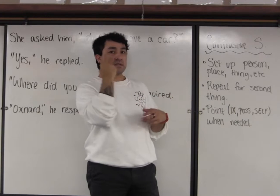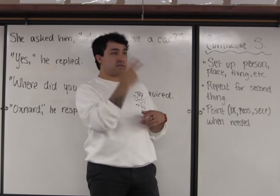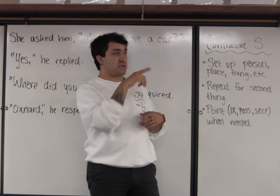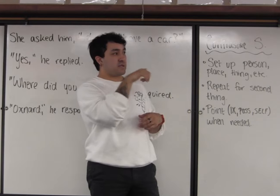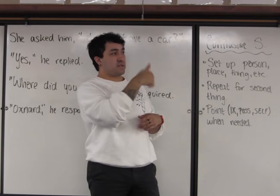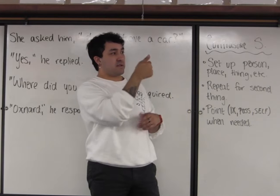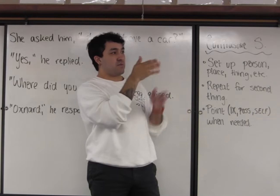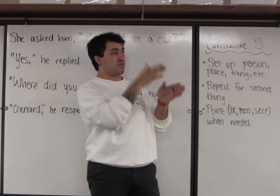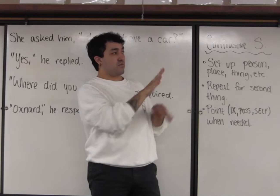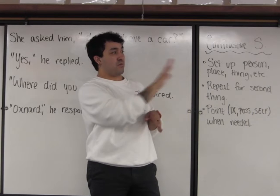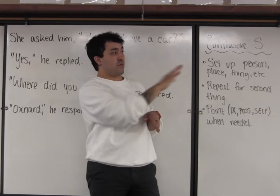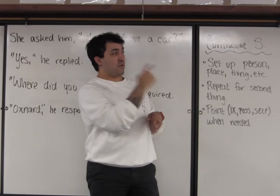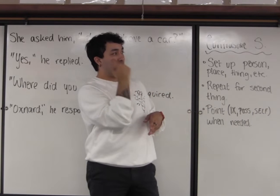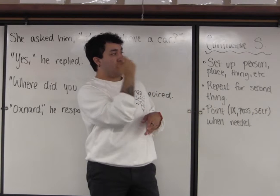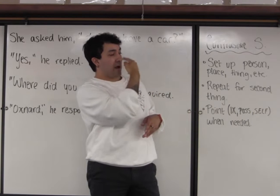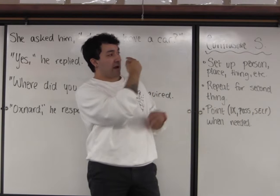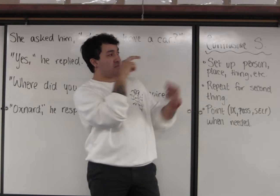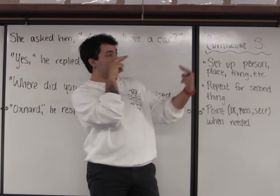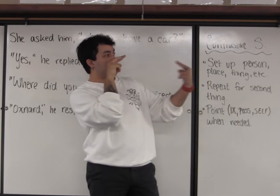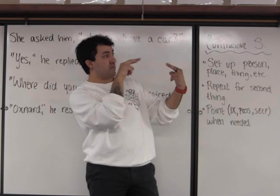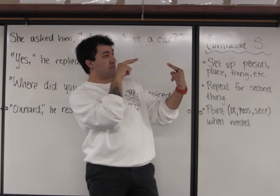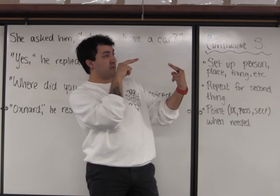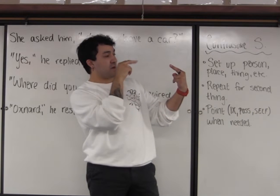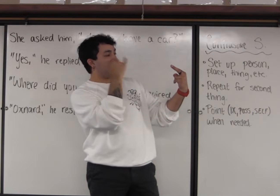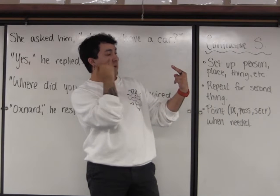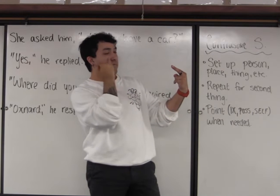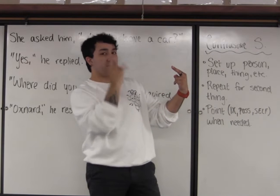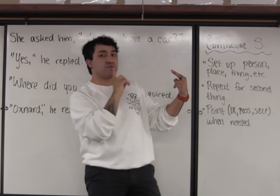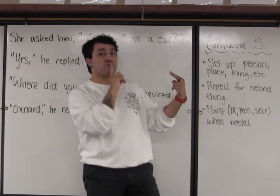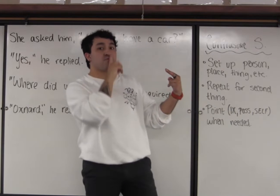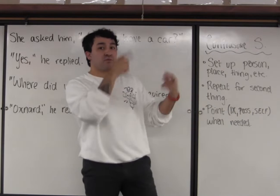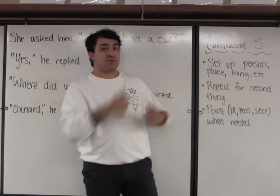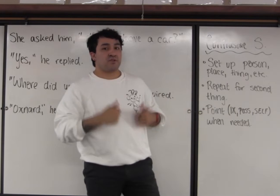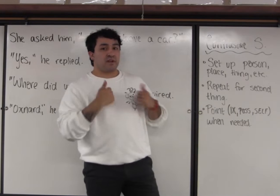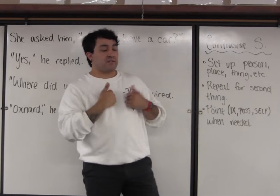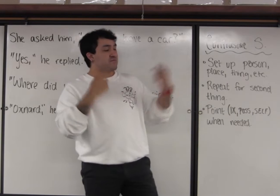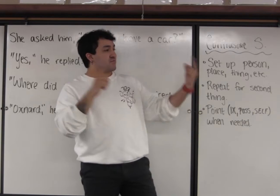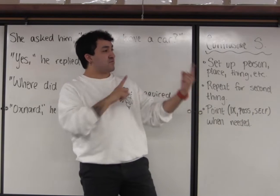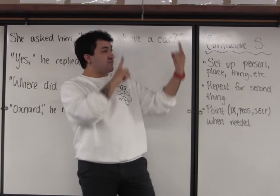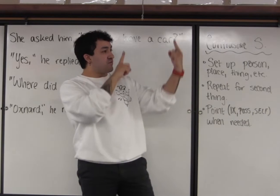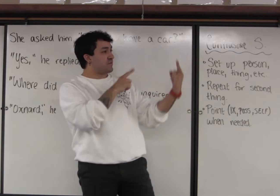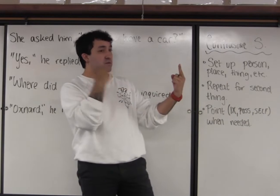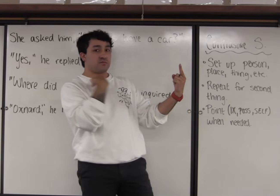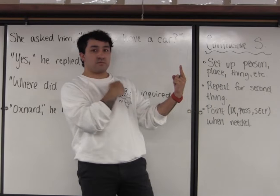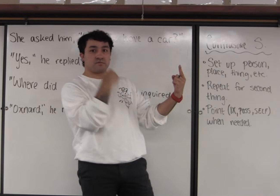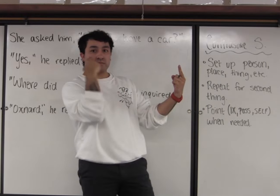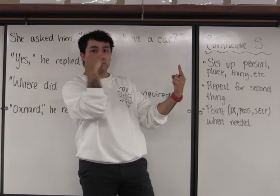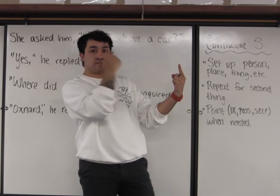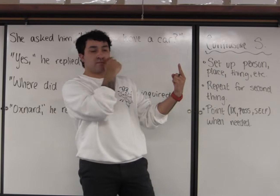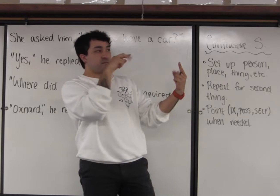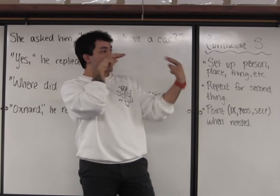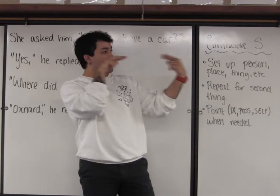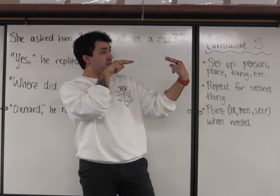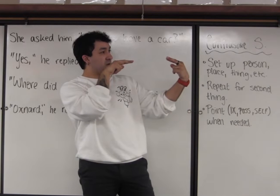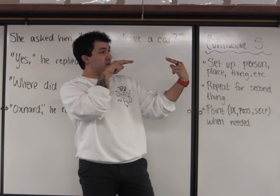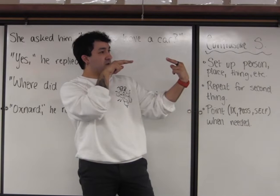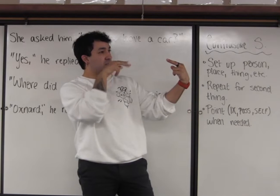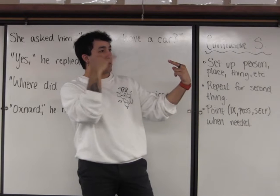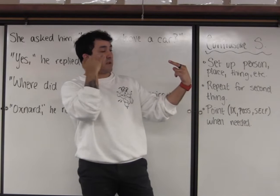is a conversation in which your eyes have to be quote unquote making contact with each other. So if there was somehow two of